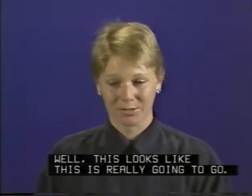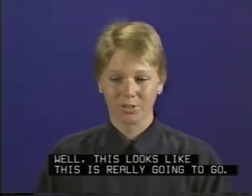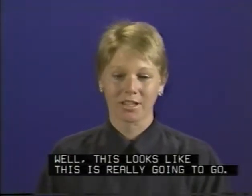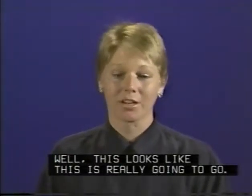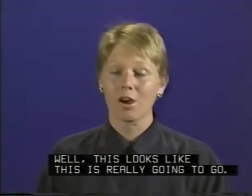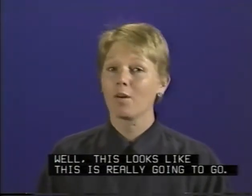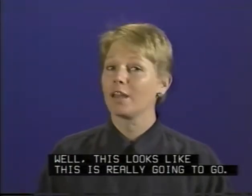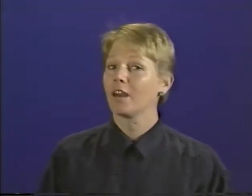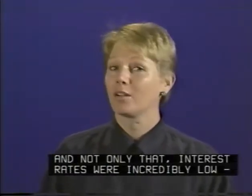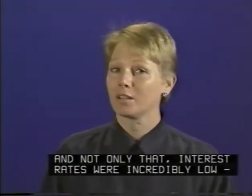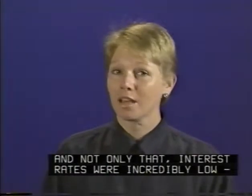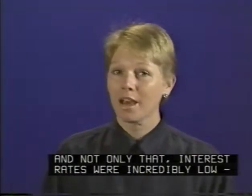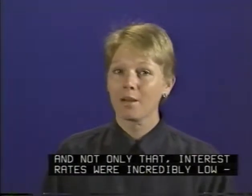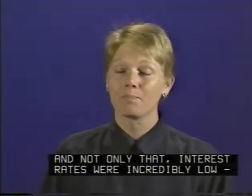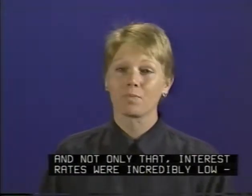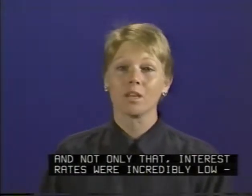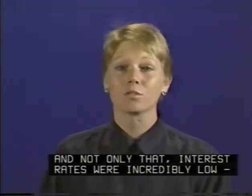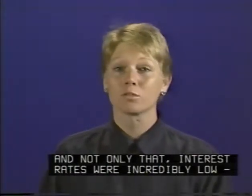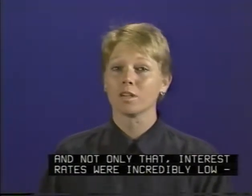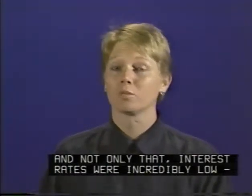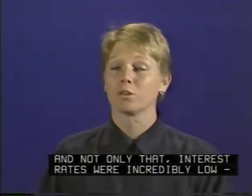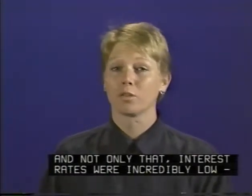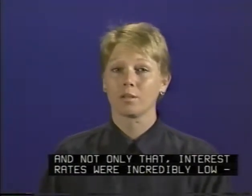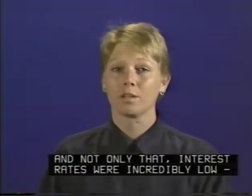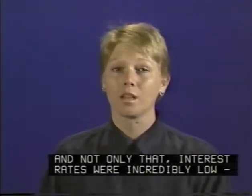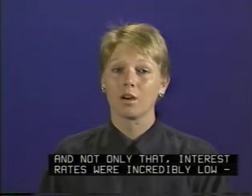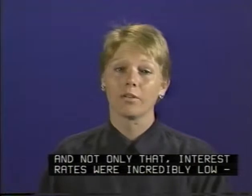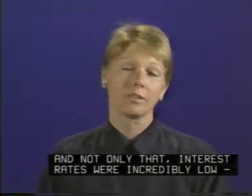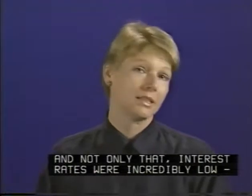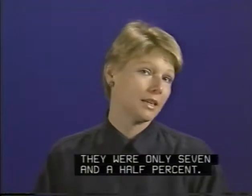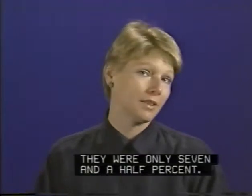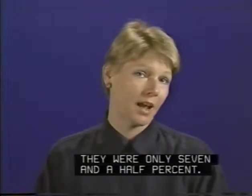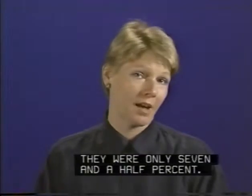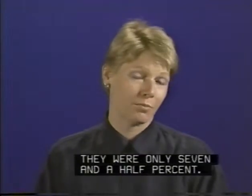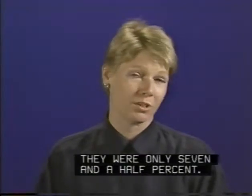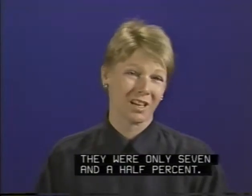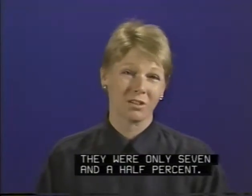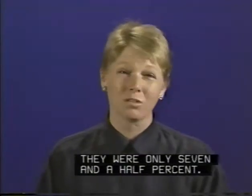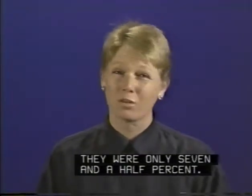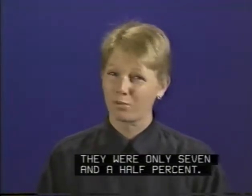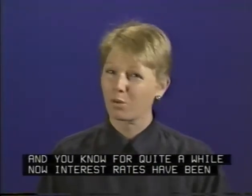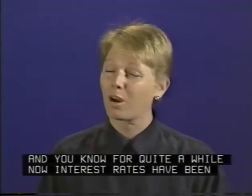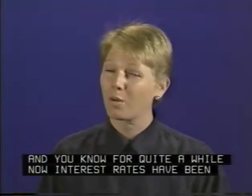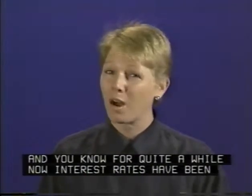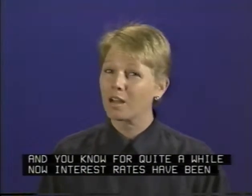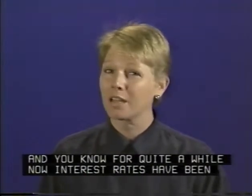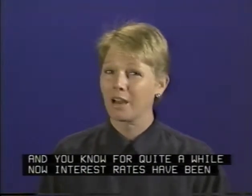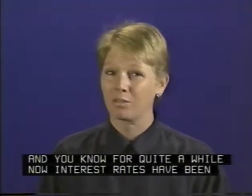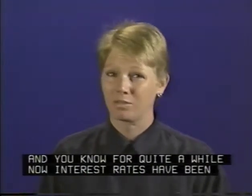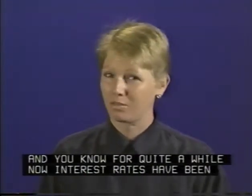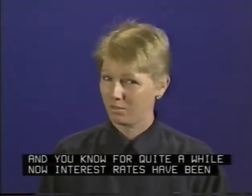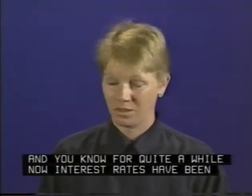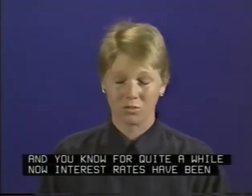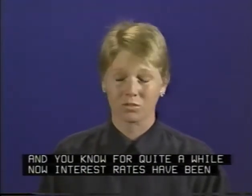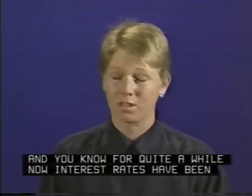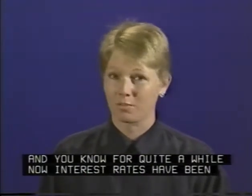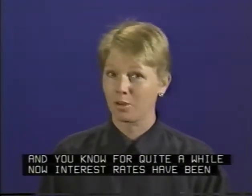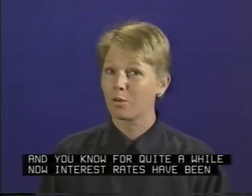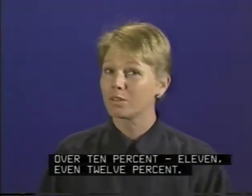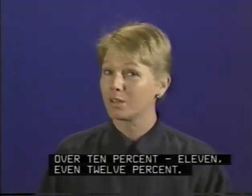this is really going to go. And not only that, interest rates were incredibly low. They were only 7.5%. And you know, for quite a while now, interest rates have been over